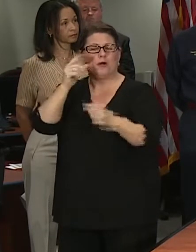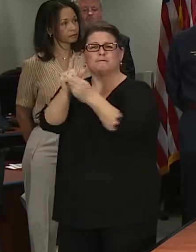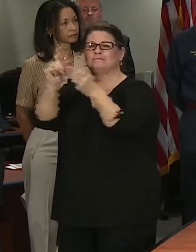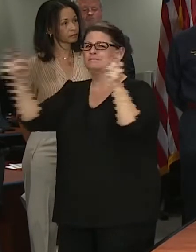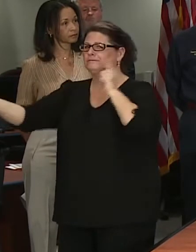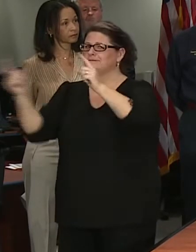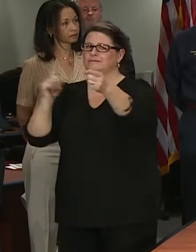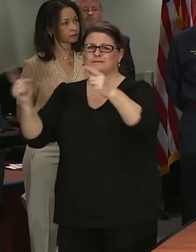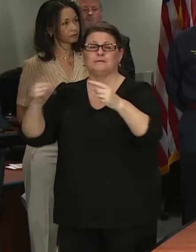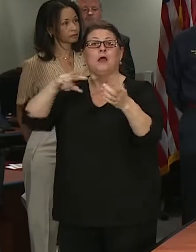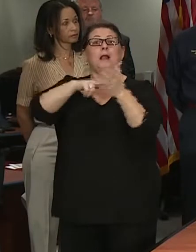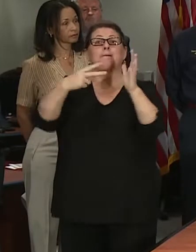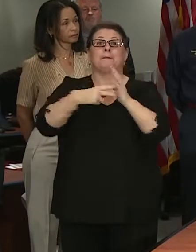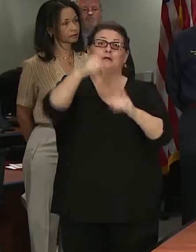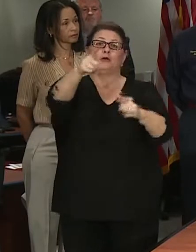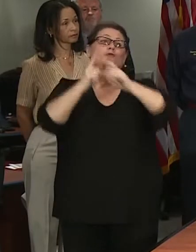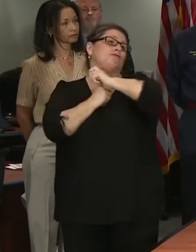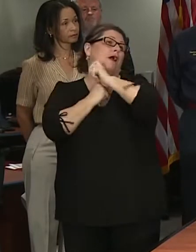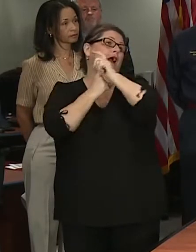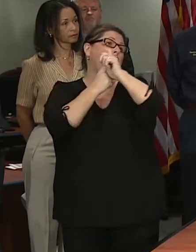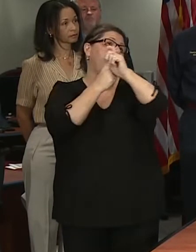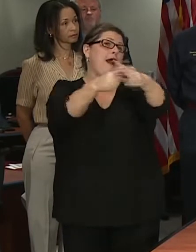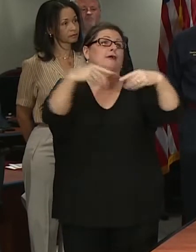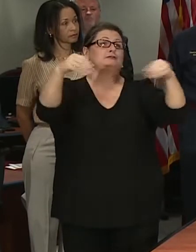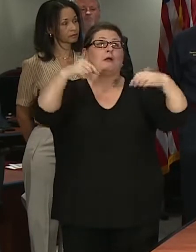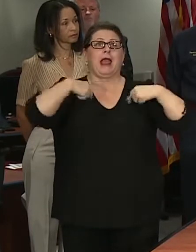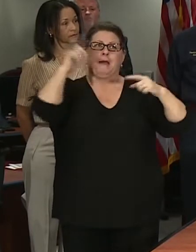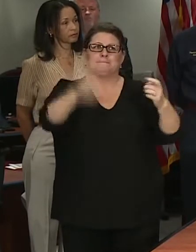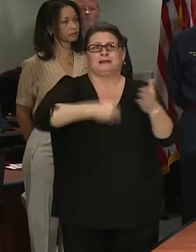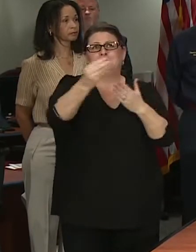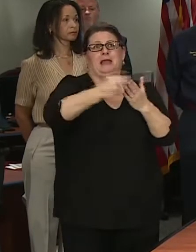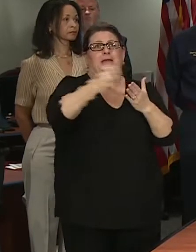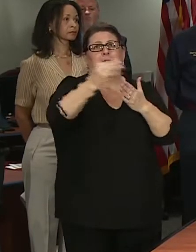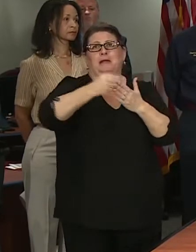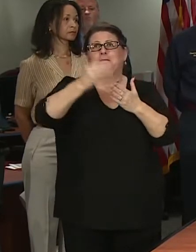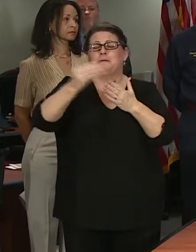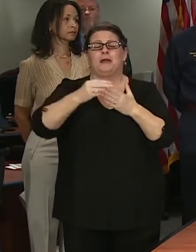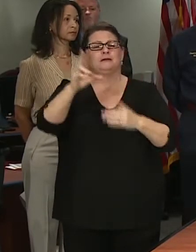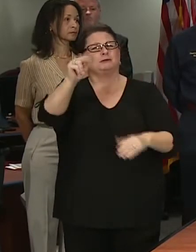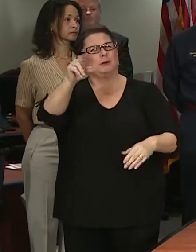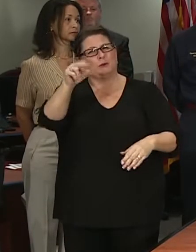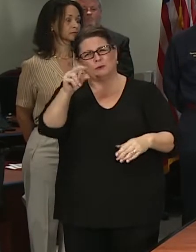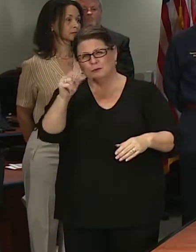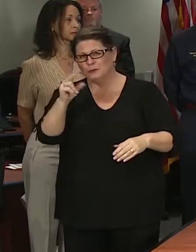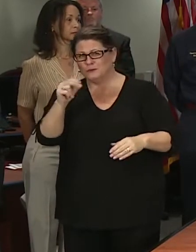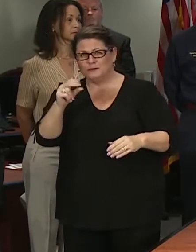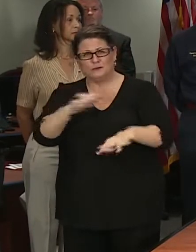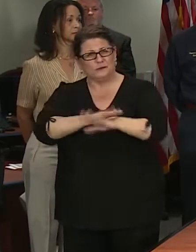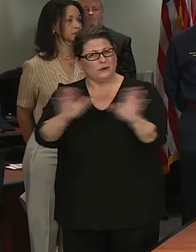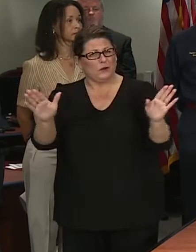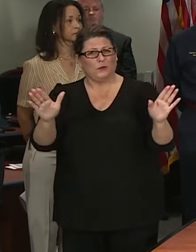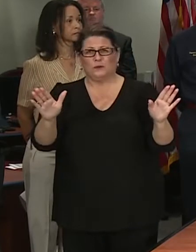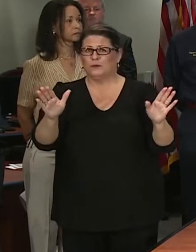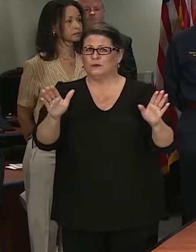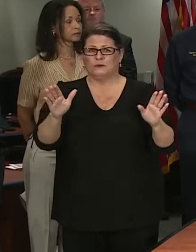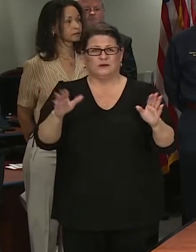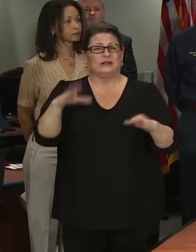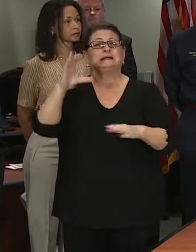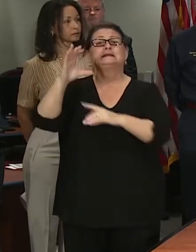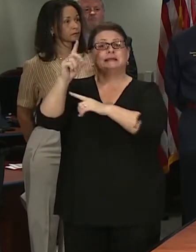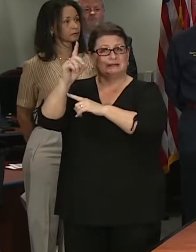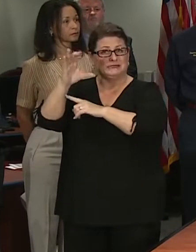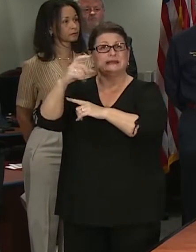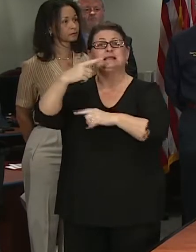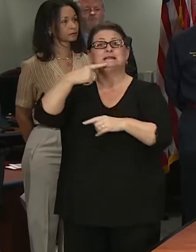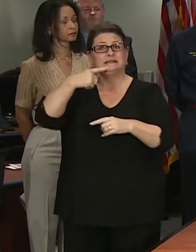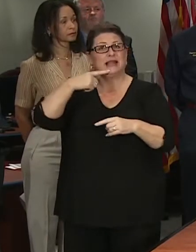out and buy masks. As a reminder, the CDC has warned that this is a historic and unprecedented outbreak and that supplies